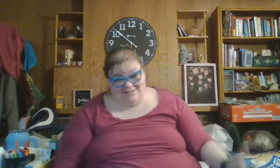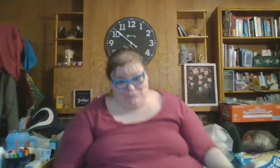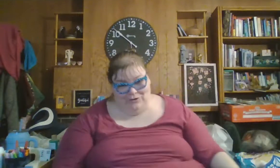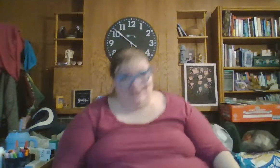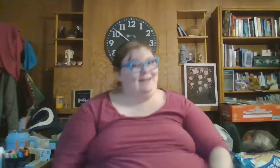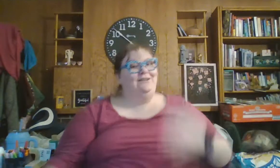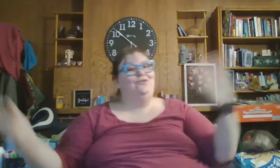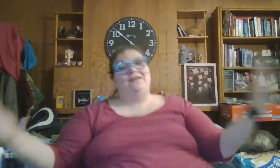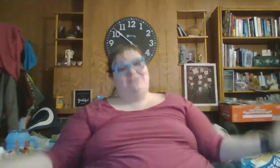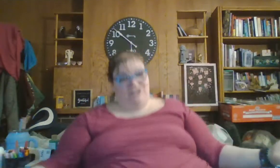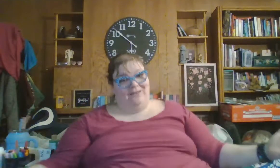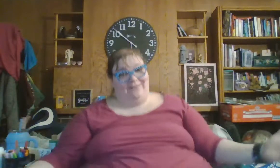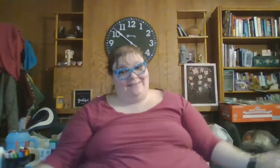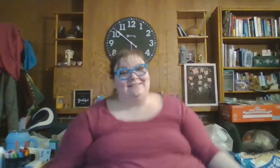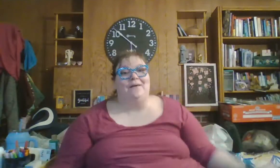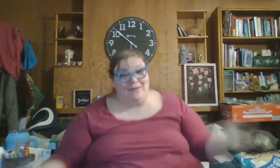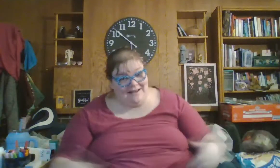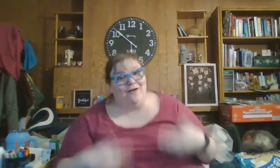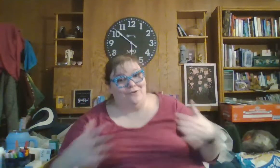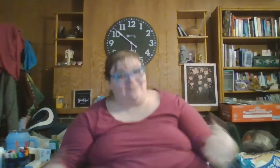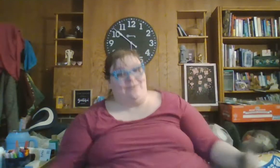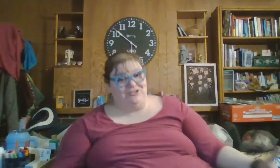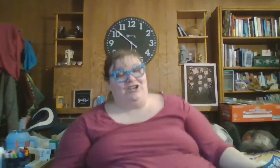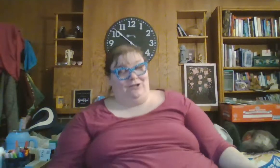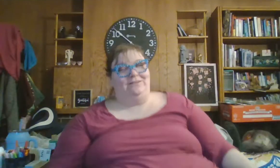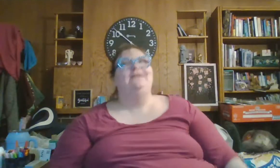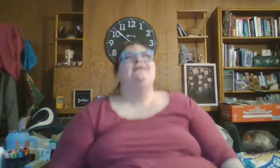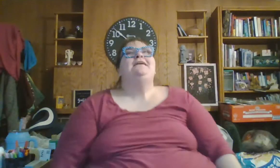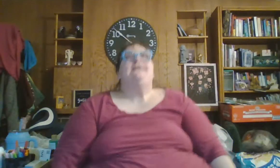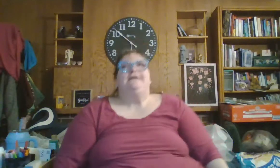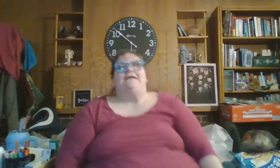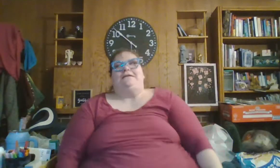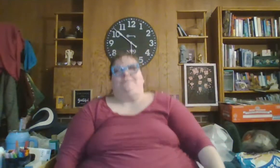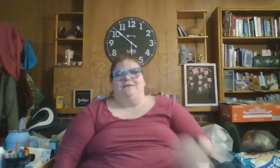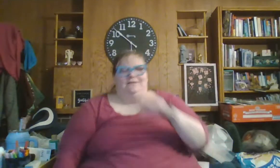school. And I didn't know that I was channeling at the time, but I now know that was channeled.